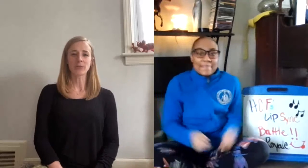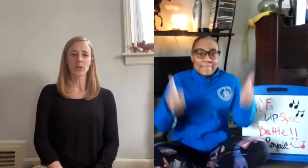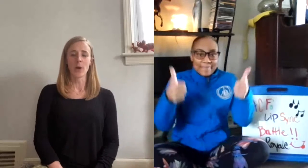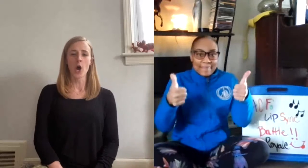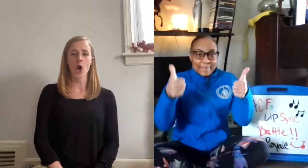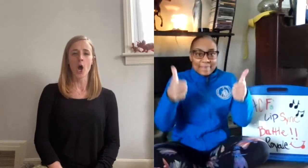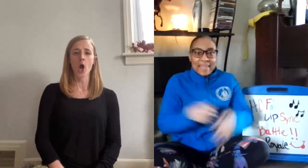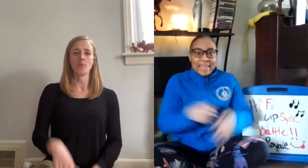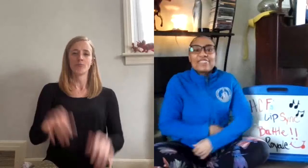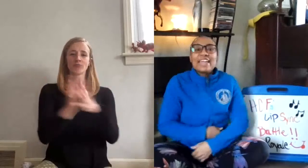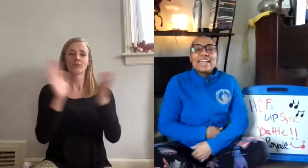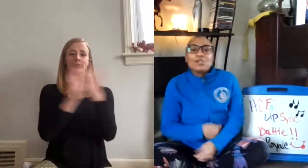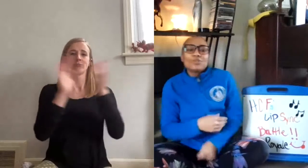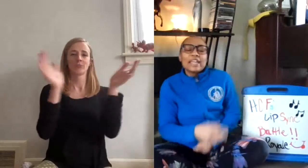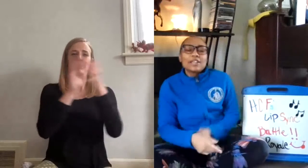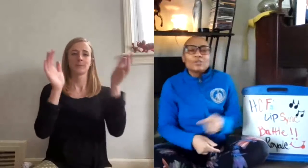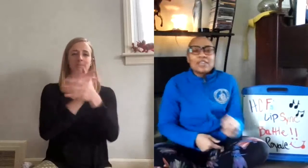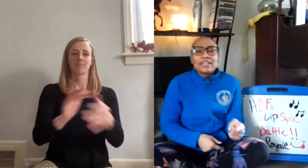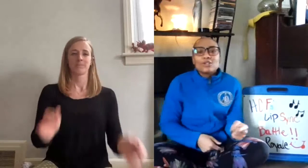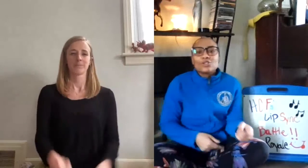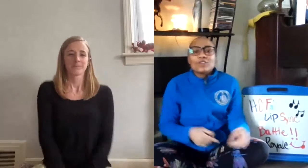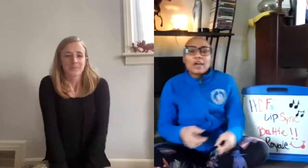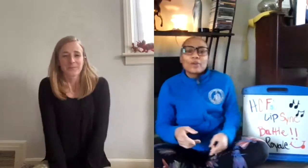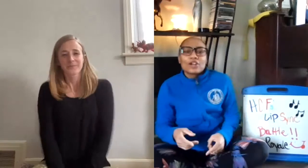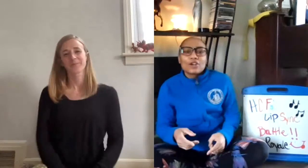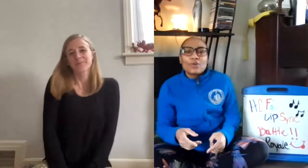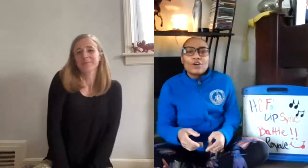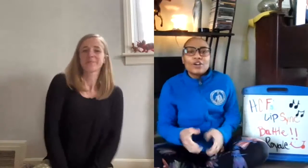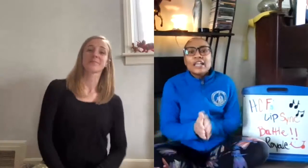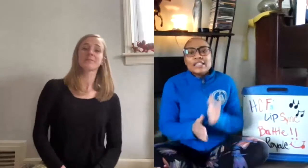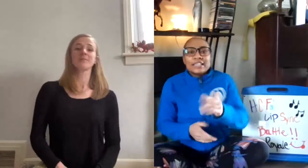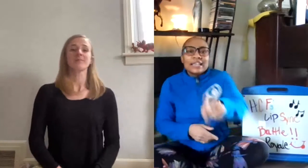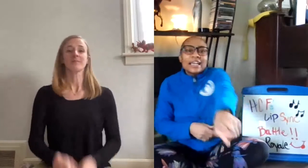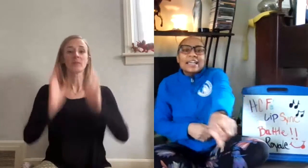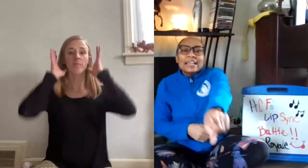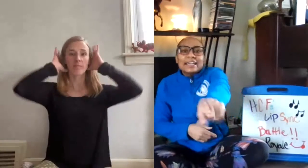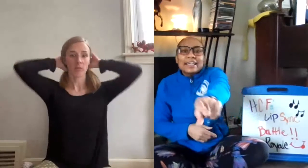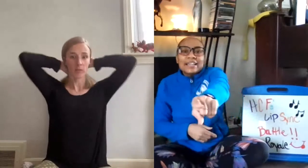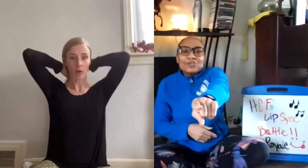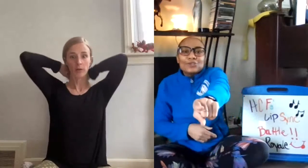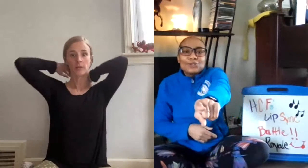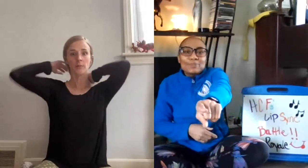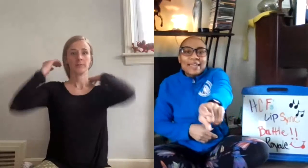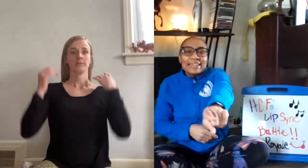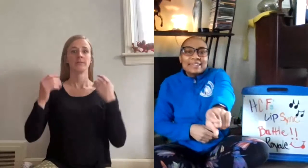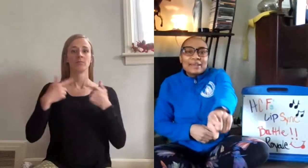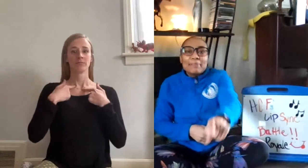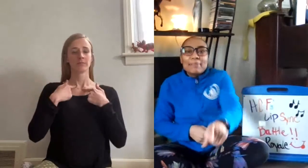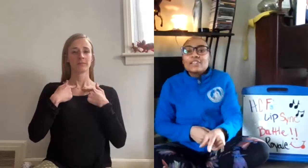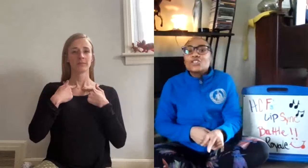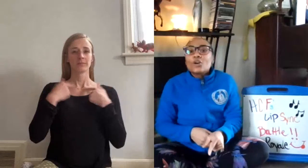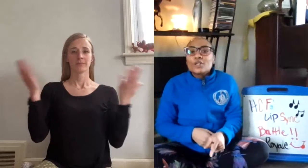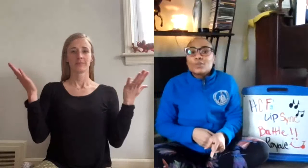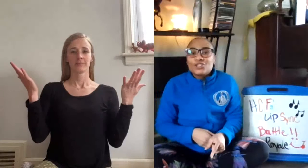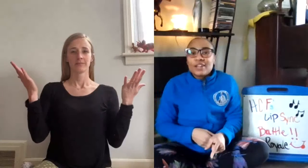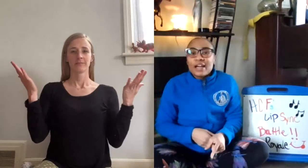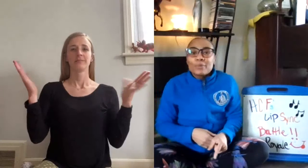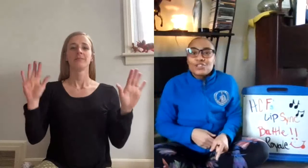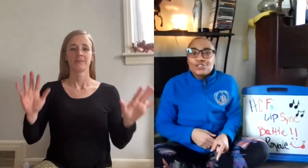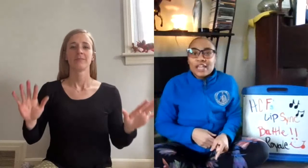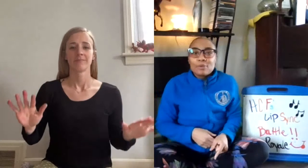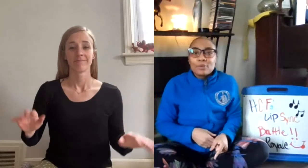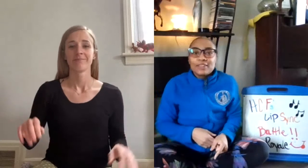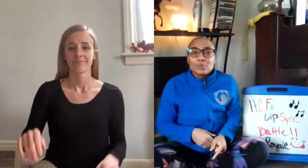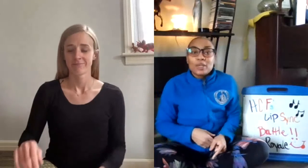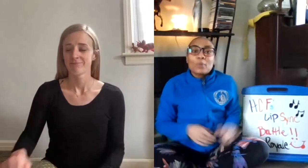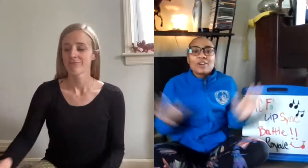Nice job, Cinnamon. Thank you. So now we're going to go on to introduce Megan. Megan, show us what you got,